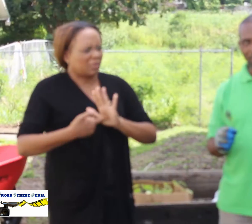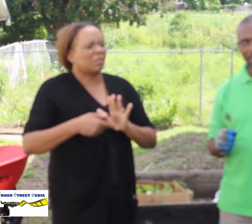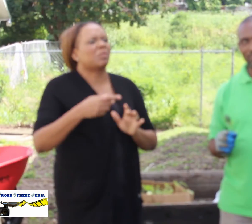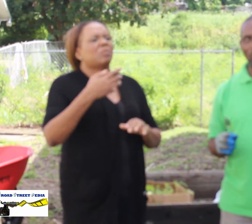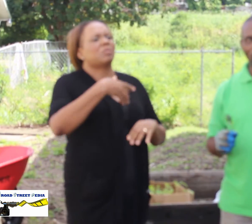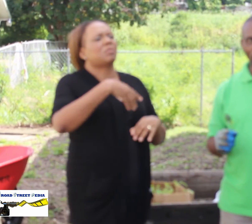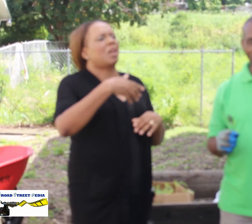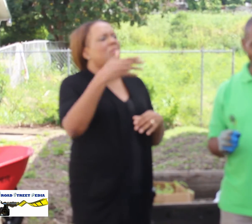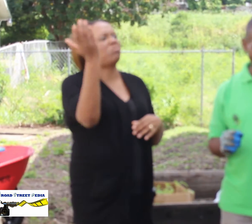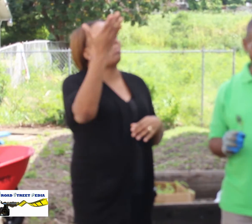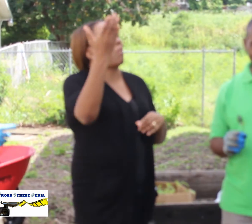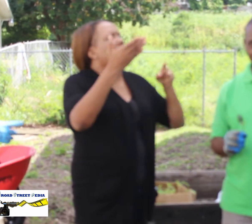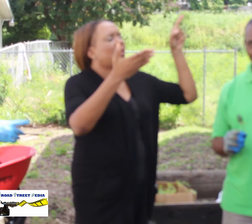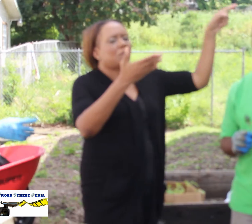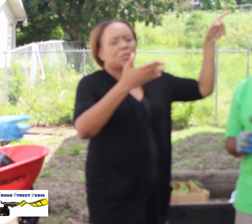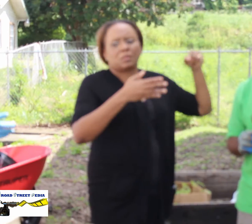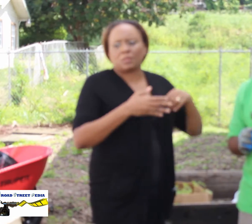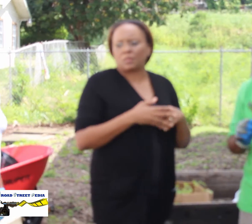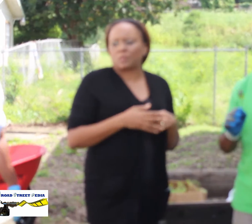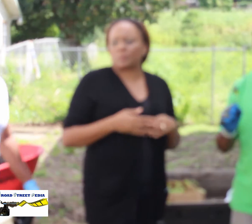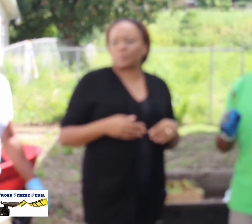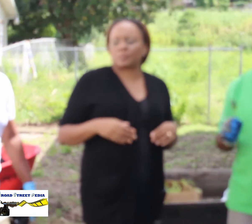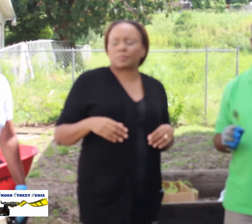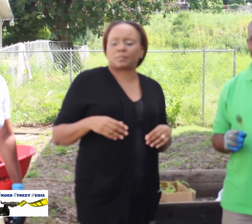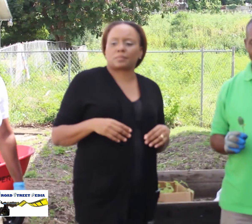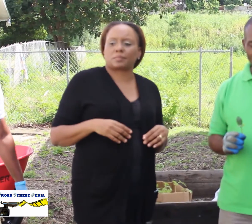That's the class with fertilizer.